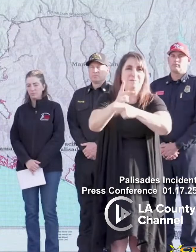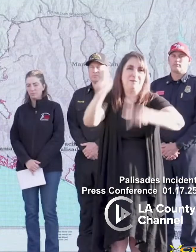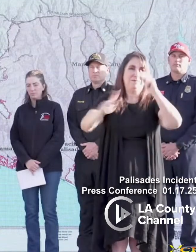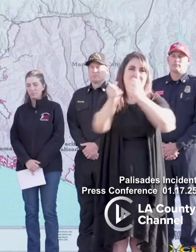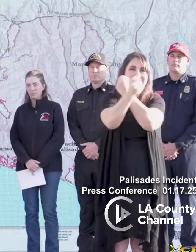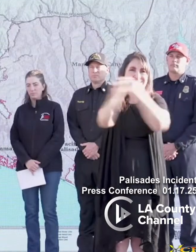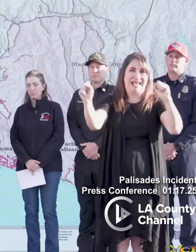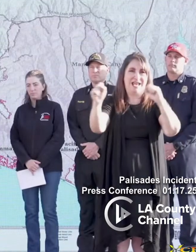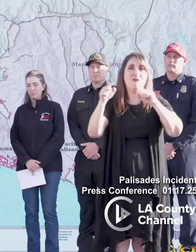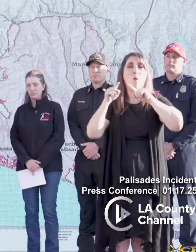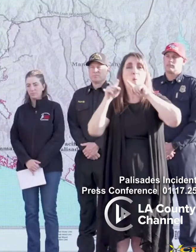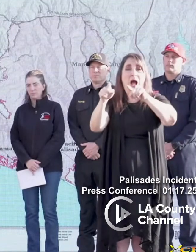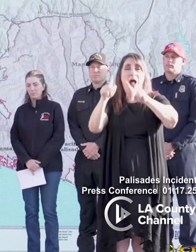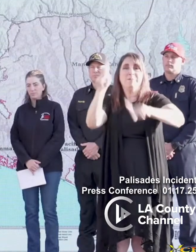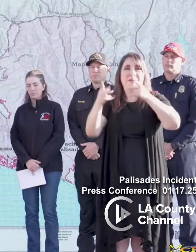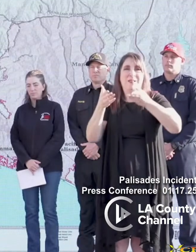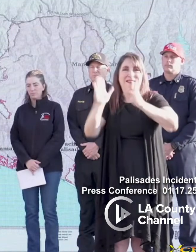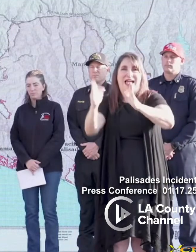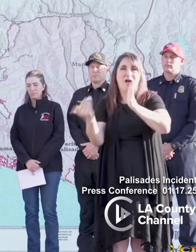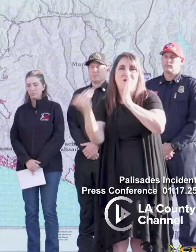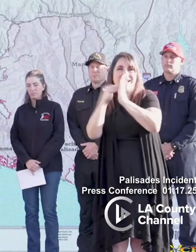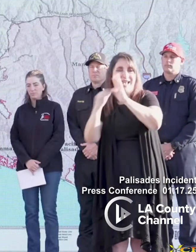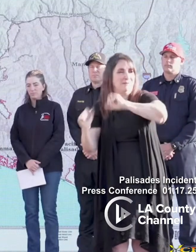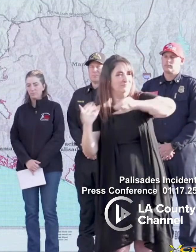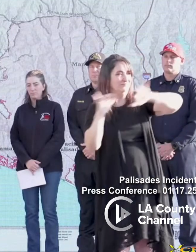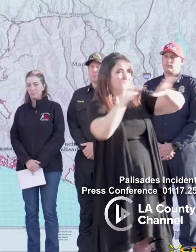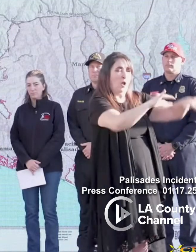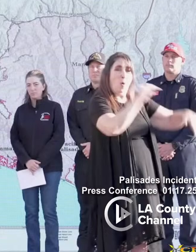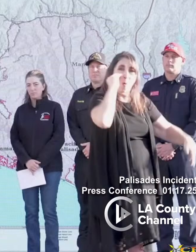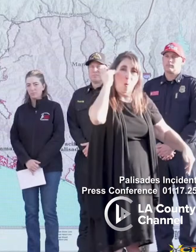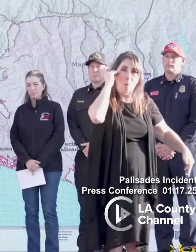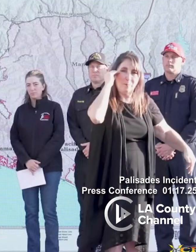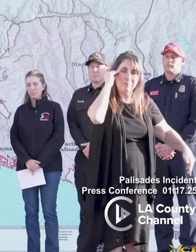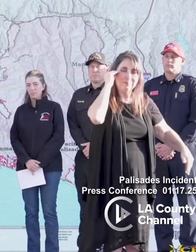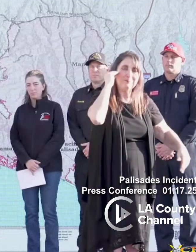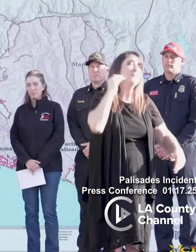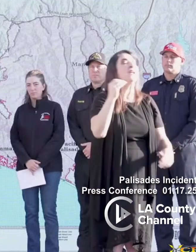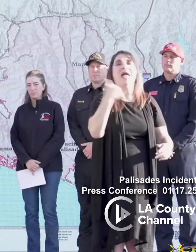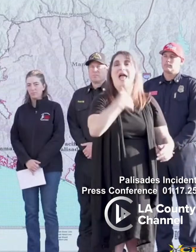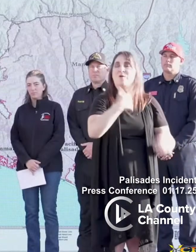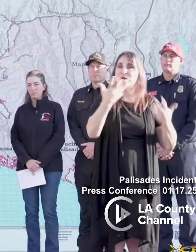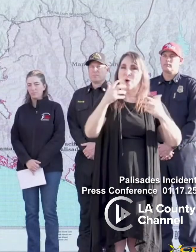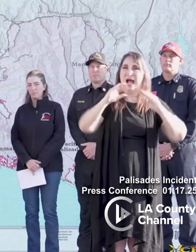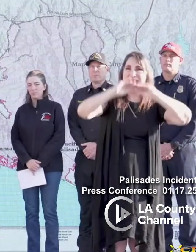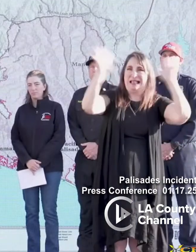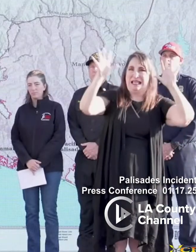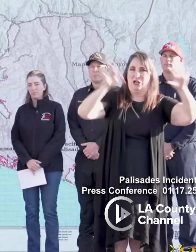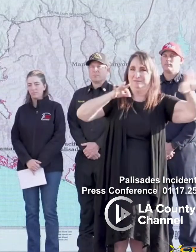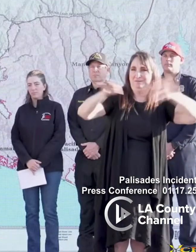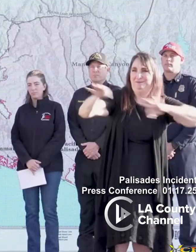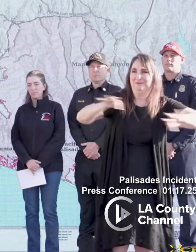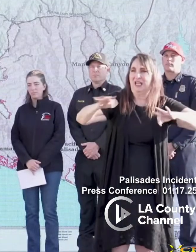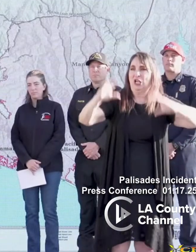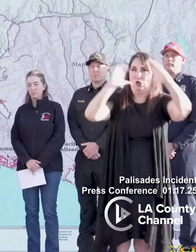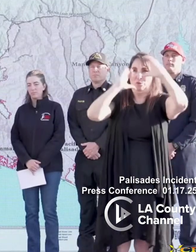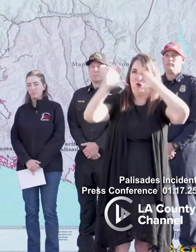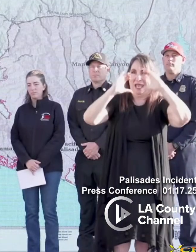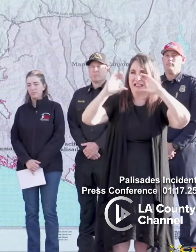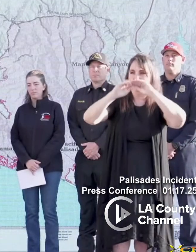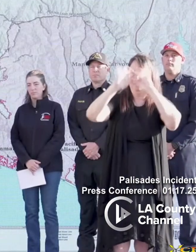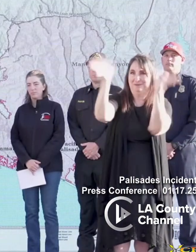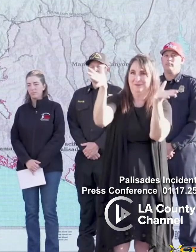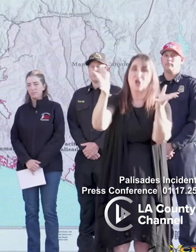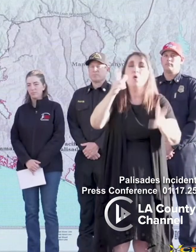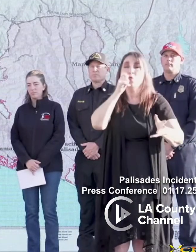repopulate the evacuated areas and providing clear communication on who can come back